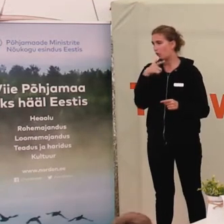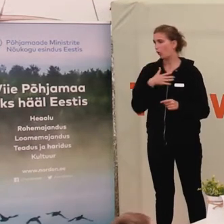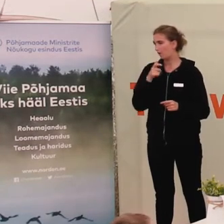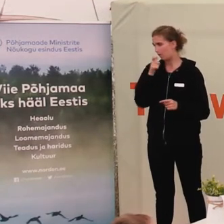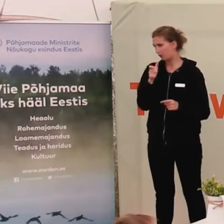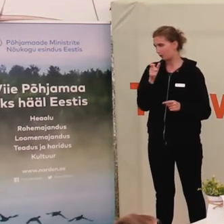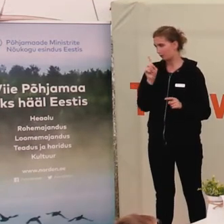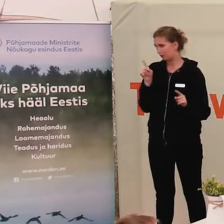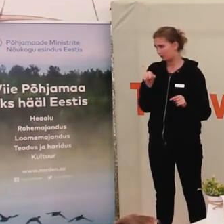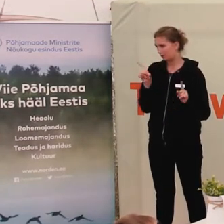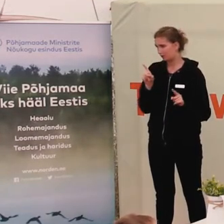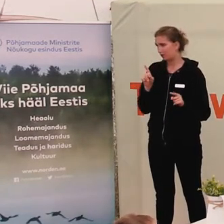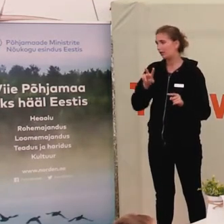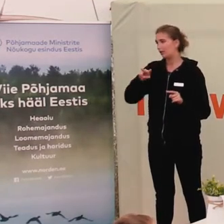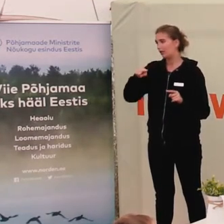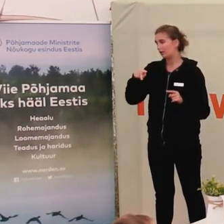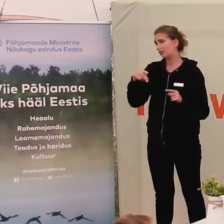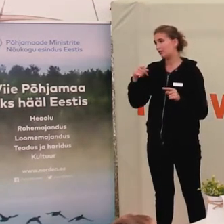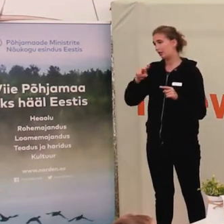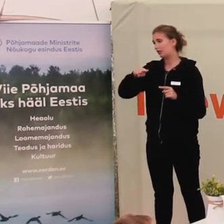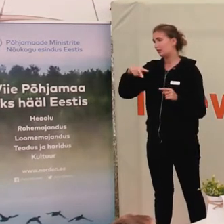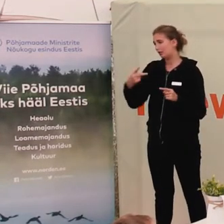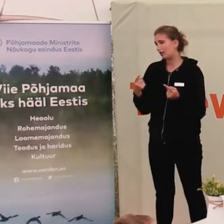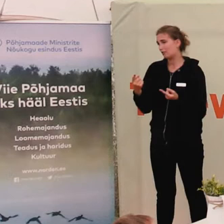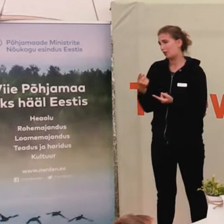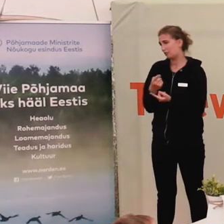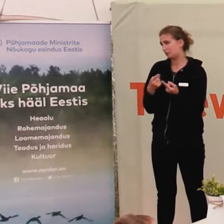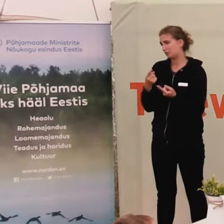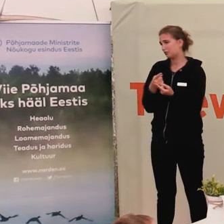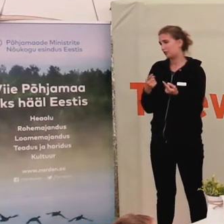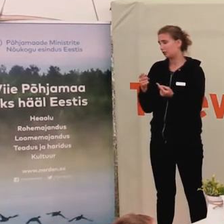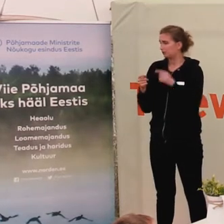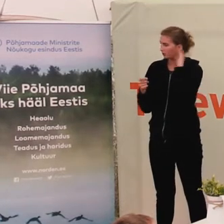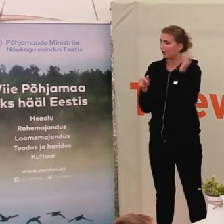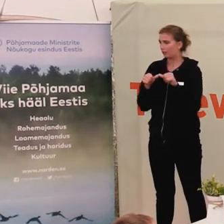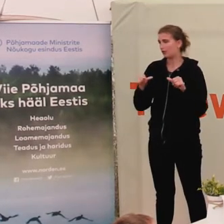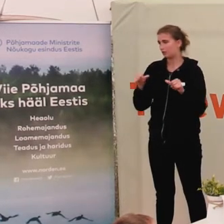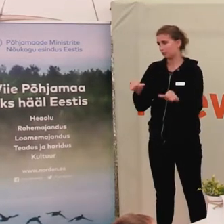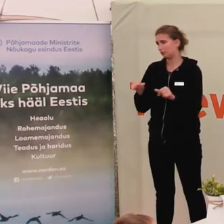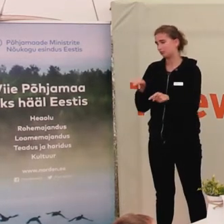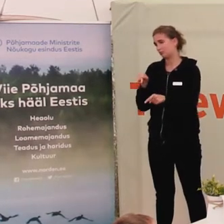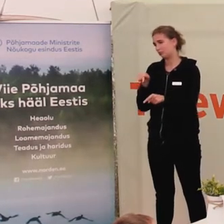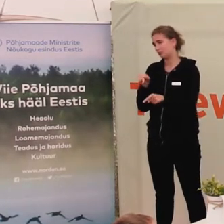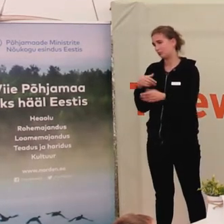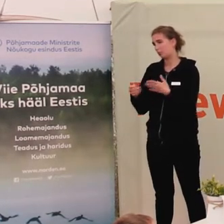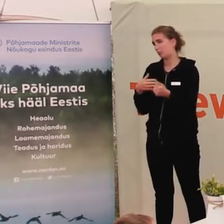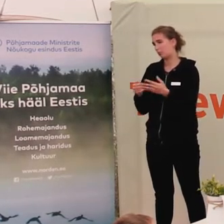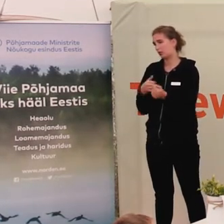practical solutions. Yes, next discussion we'll actually test the models and the yes, but there's a question at the back and then we'll get to the